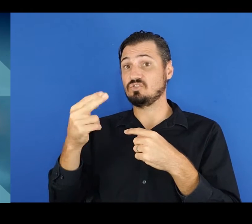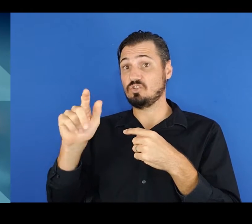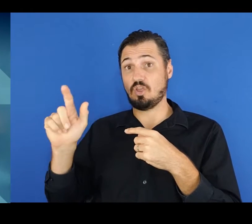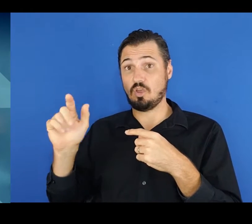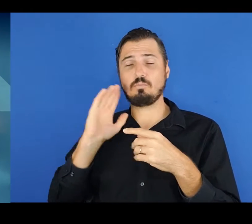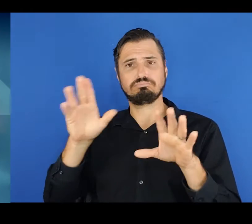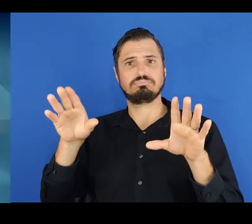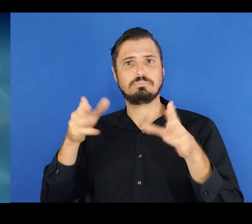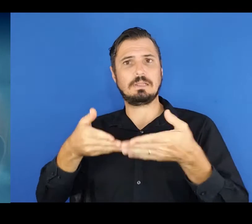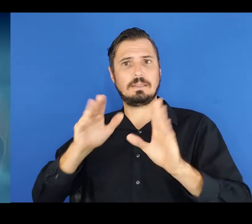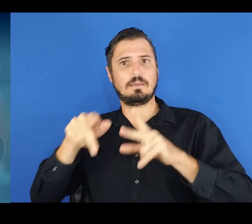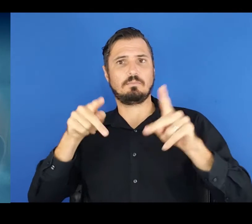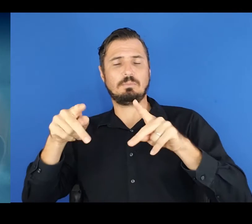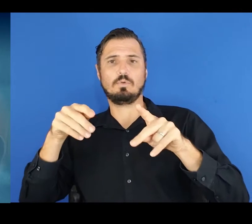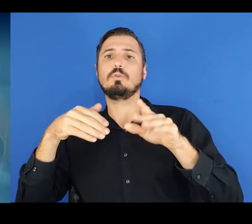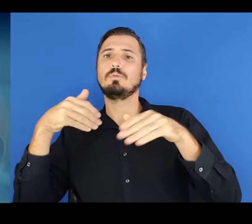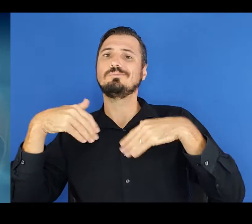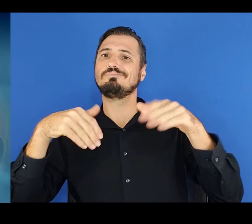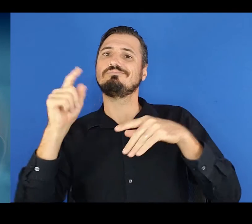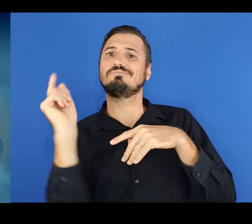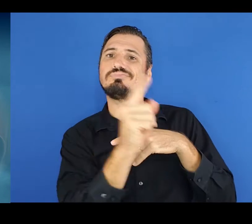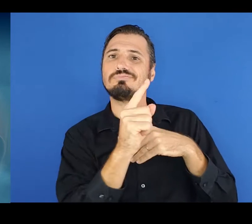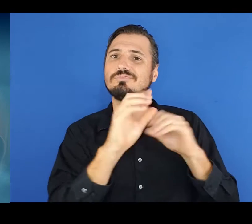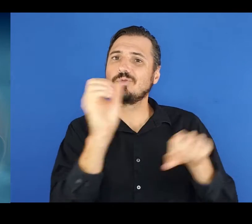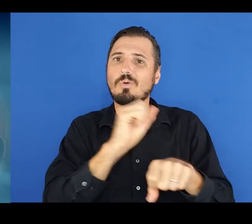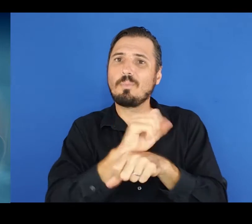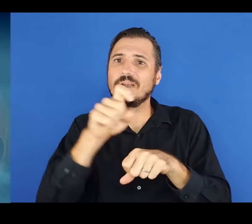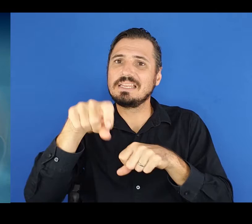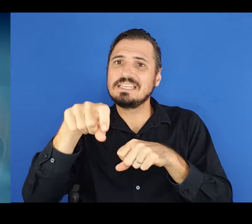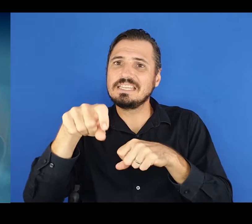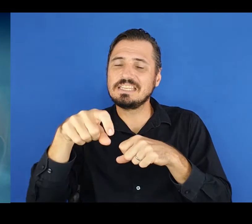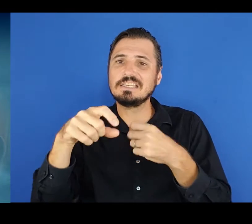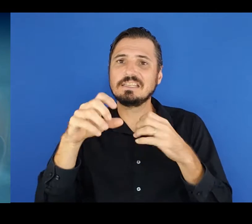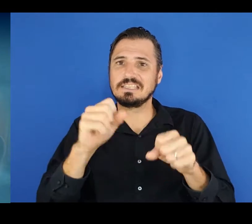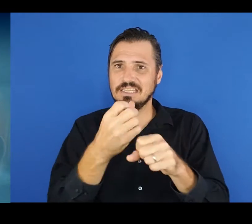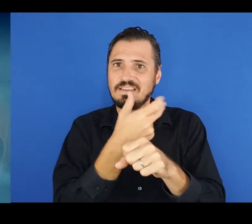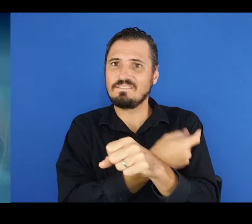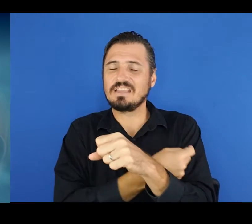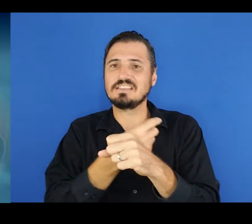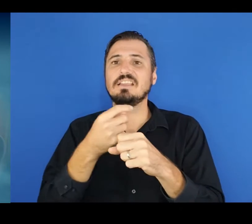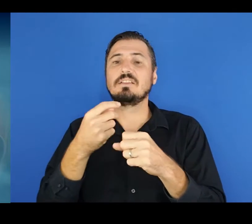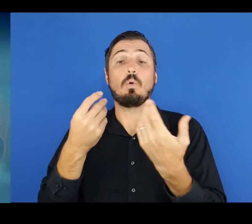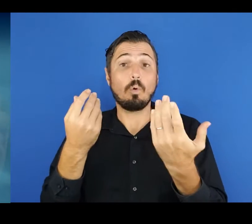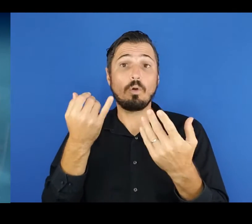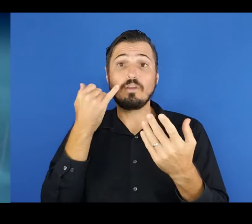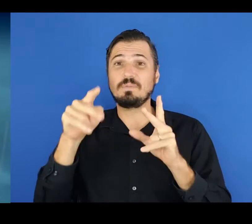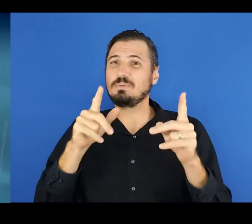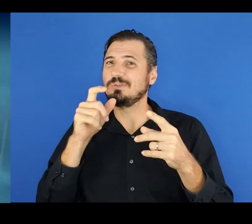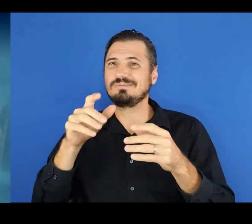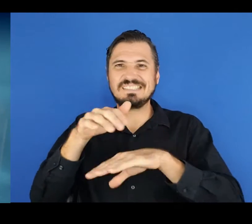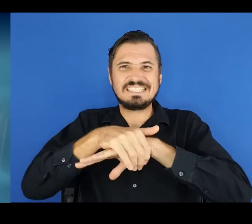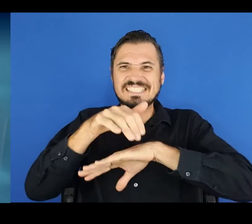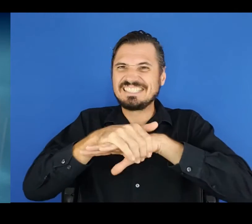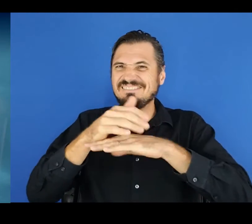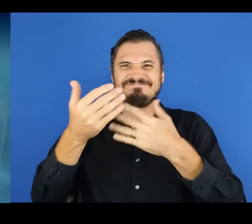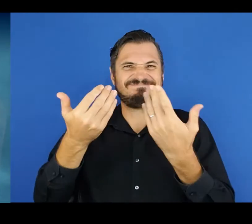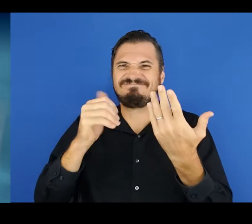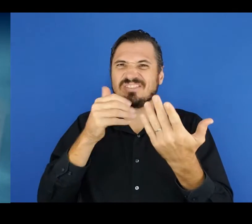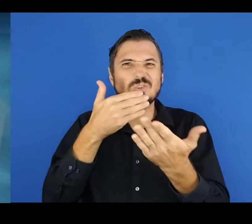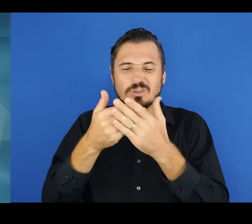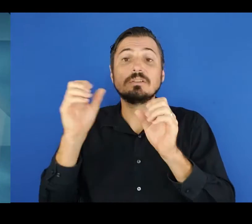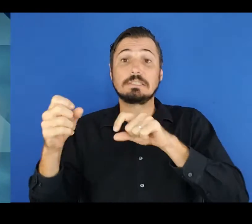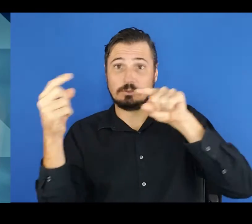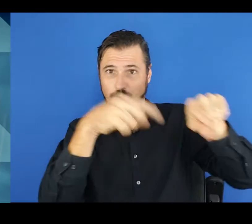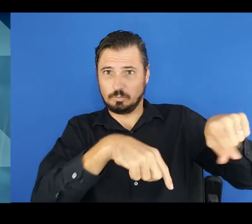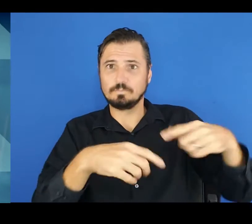without appointments for Kauai residents age 60 and older, as well as residents with limited English proficiency, Tuesdays through Thursdays between